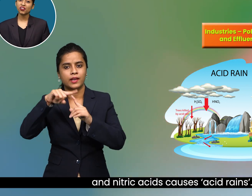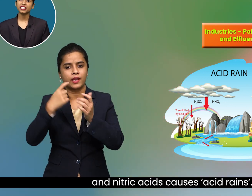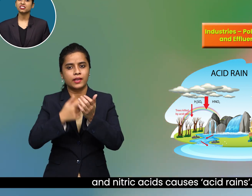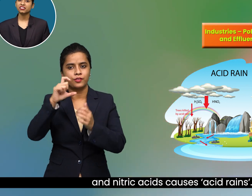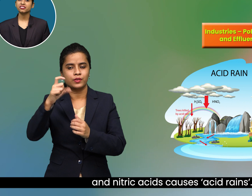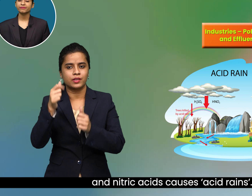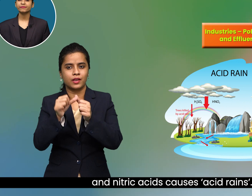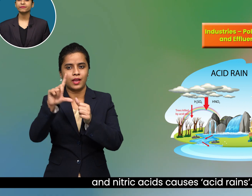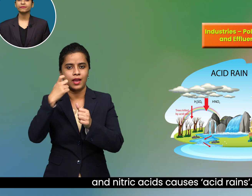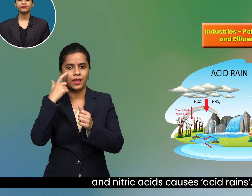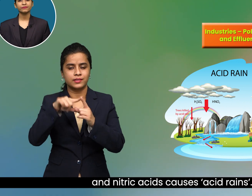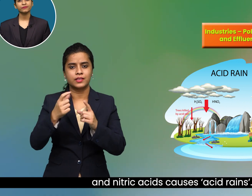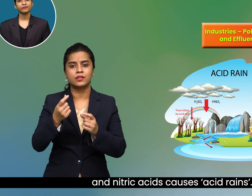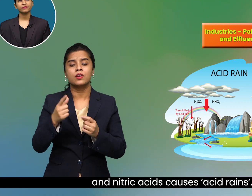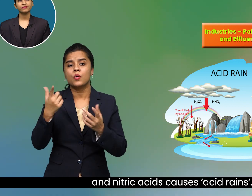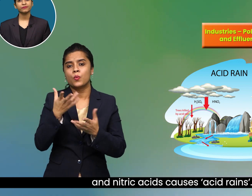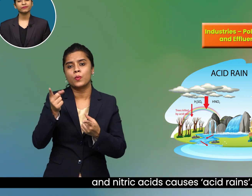acid rains.